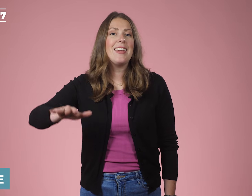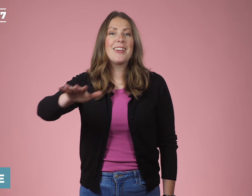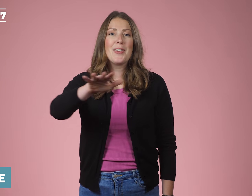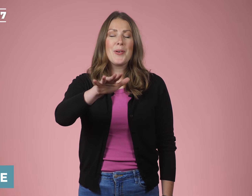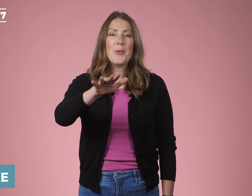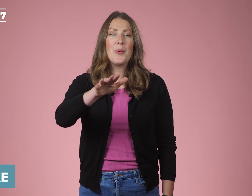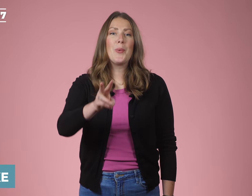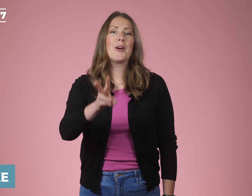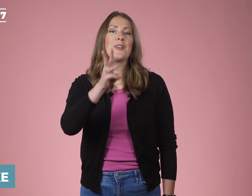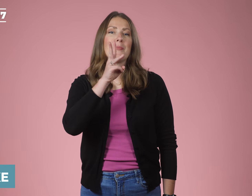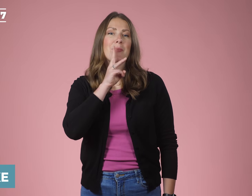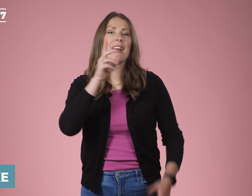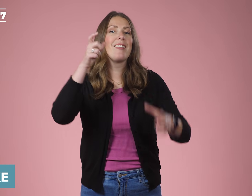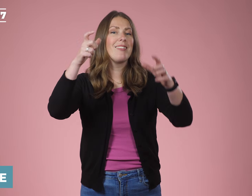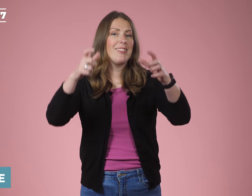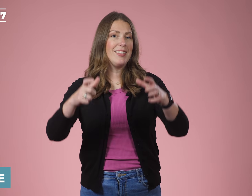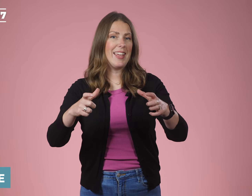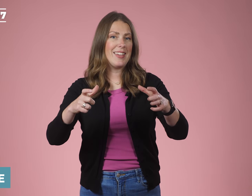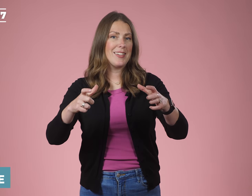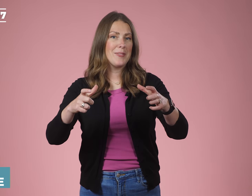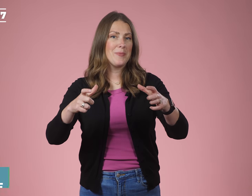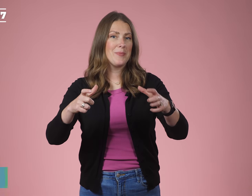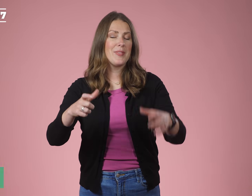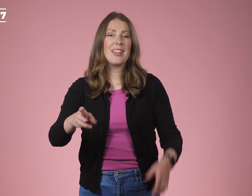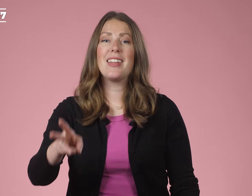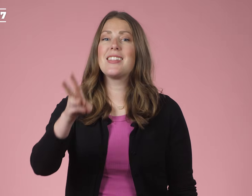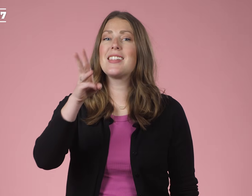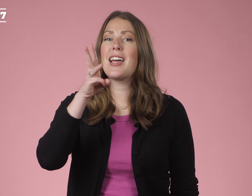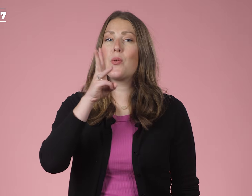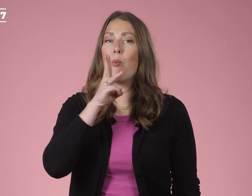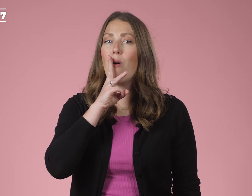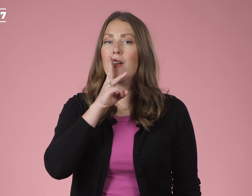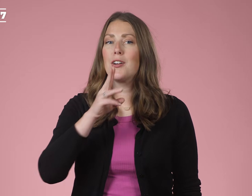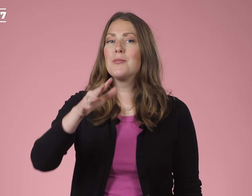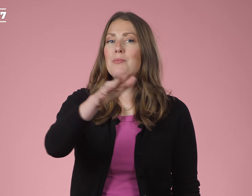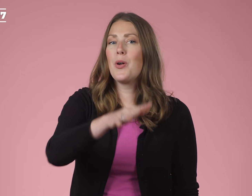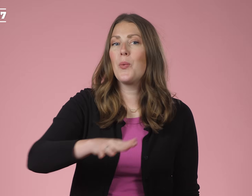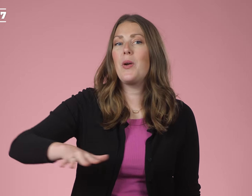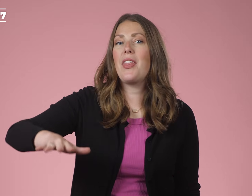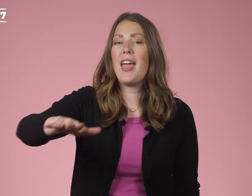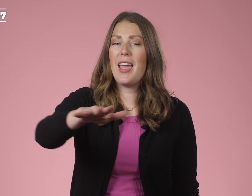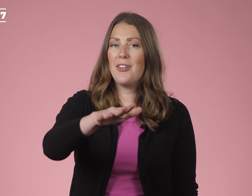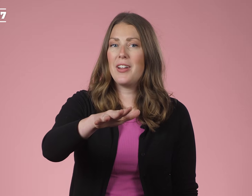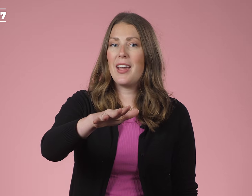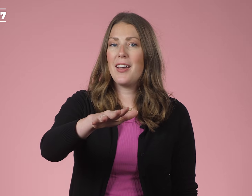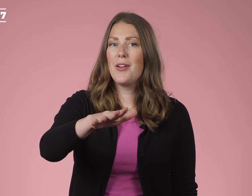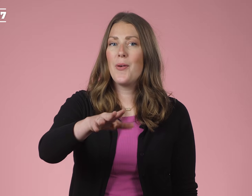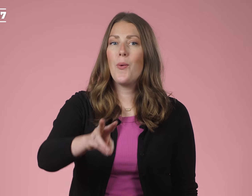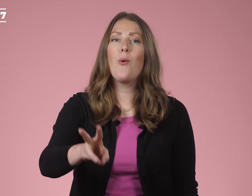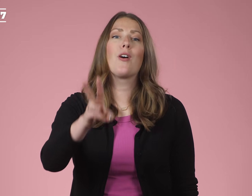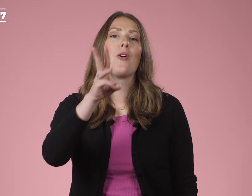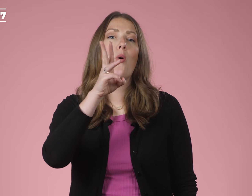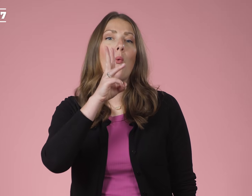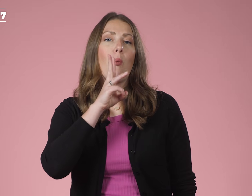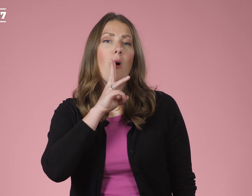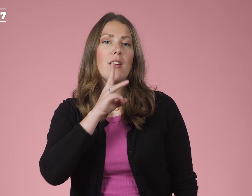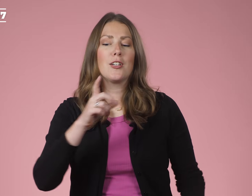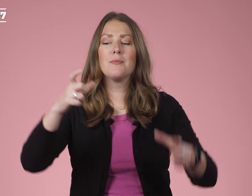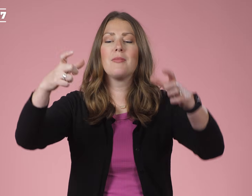Lake or lake. It's the sign water with area or water